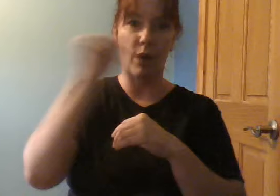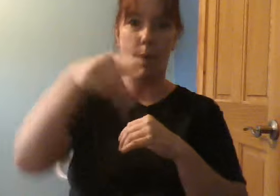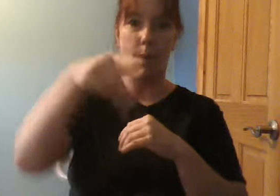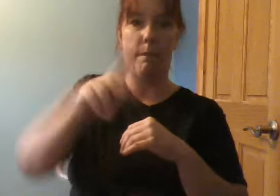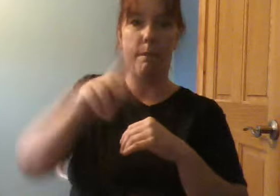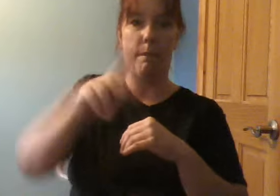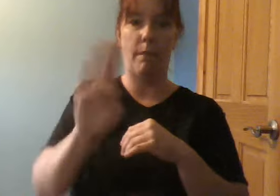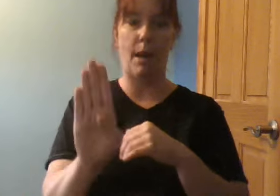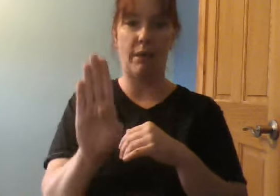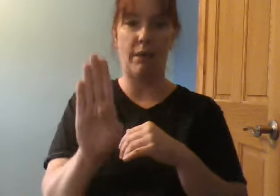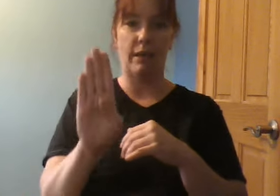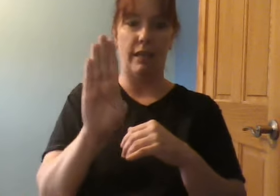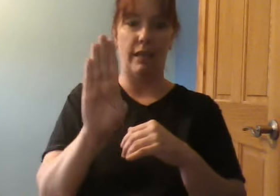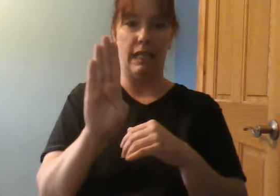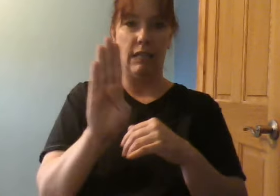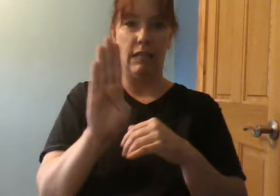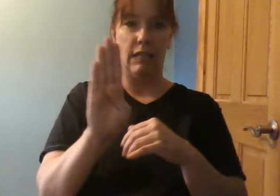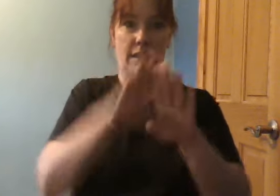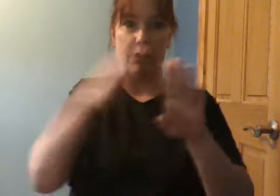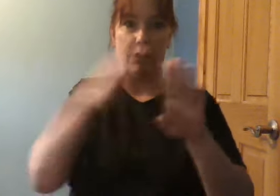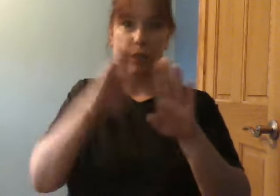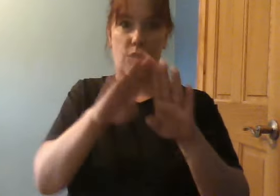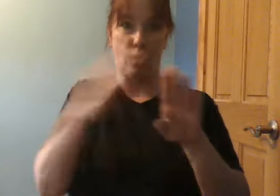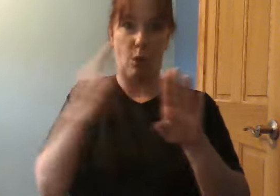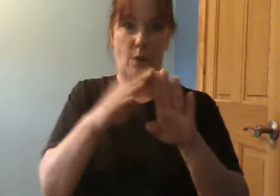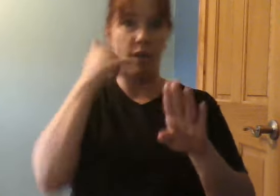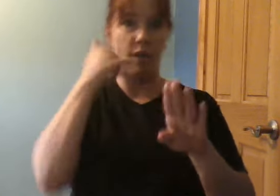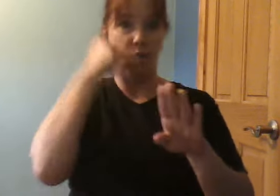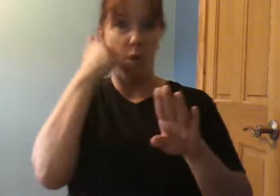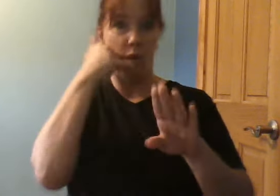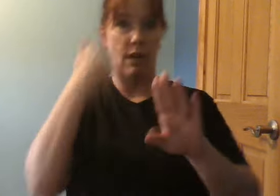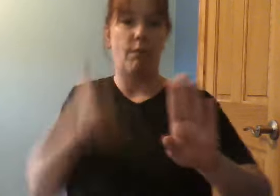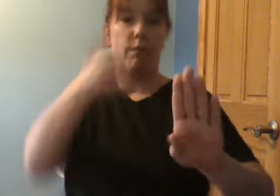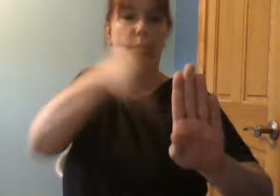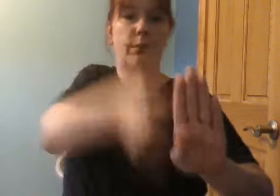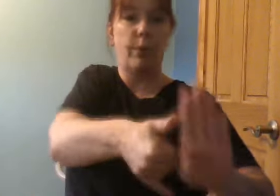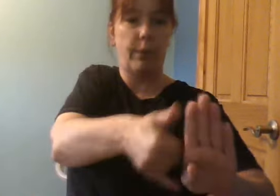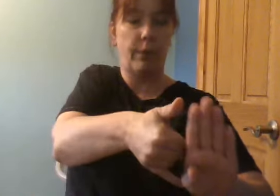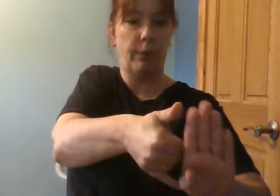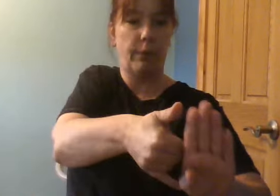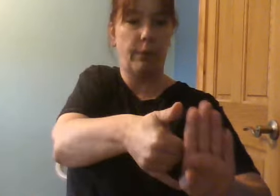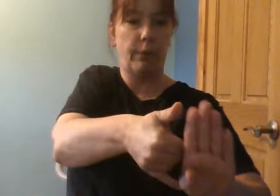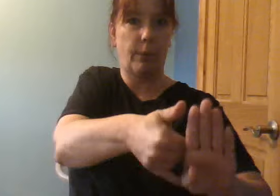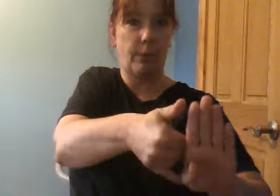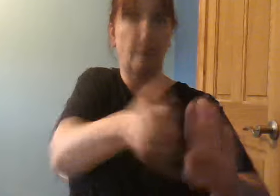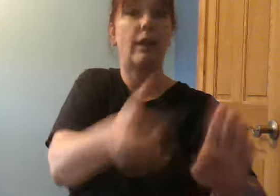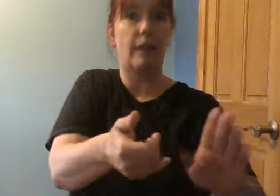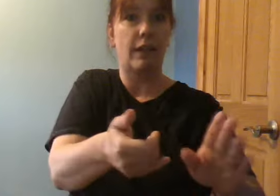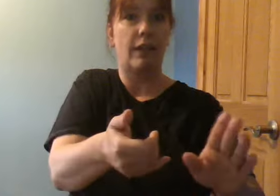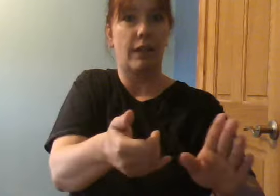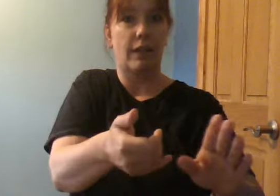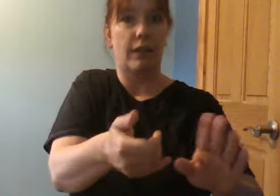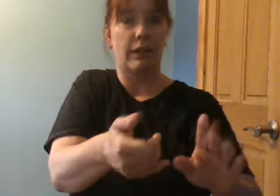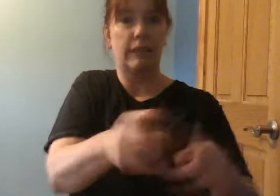door of the pub is this person over 18 and not barred from the pub, okay? And so the idea is you touch your ID card to the